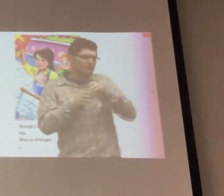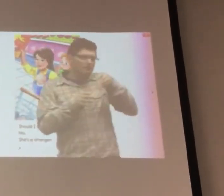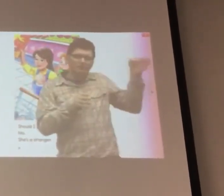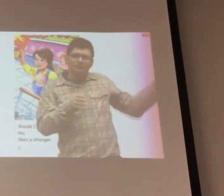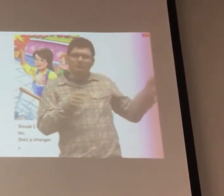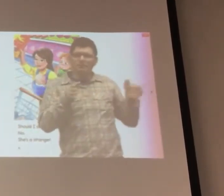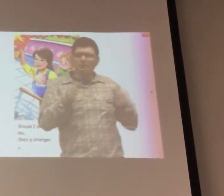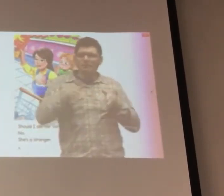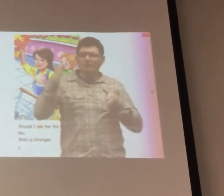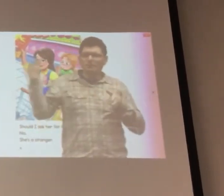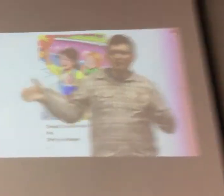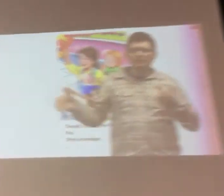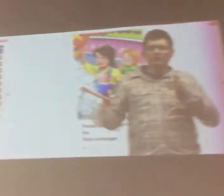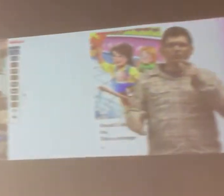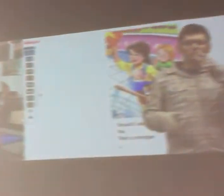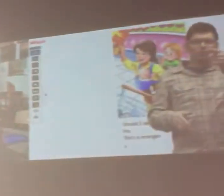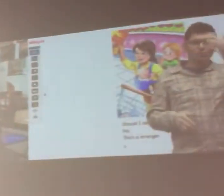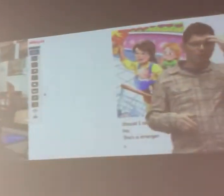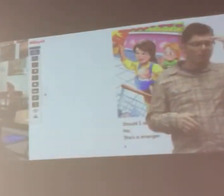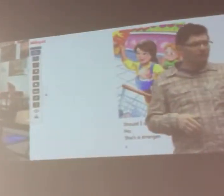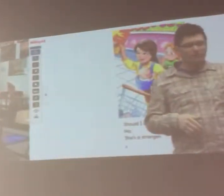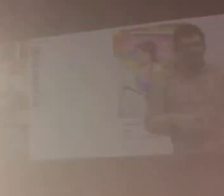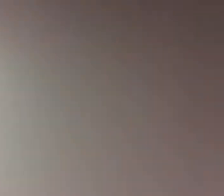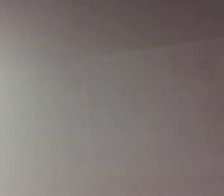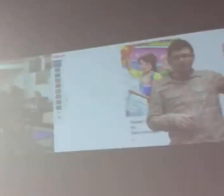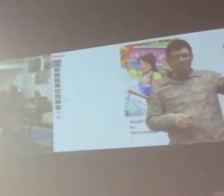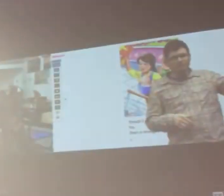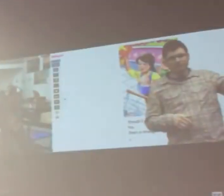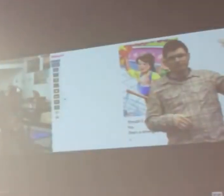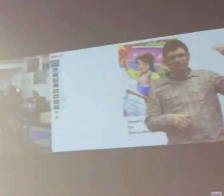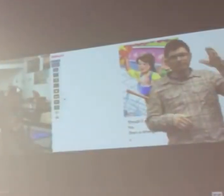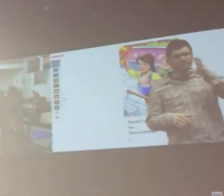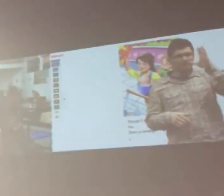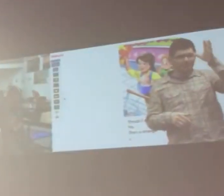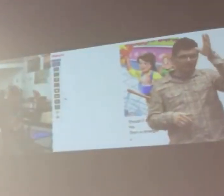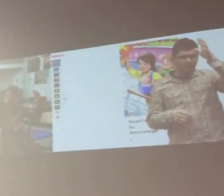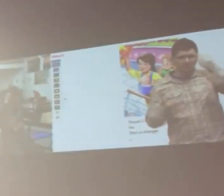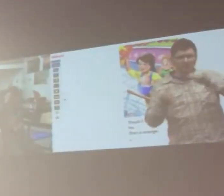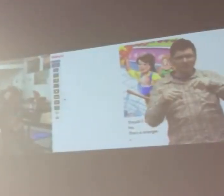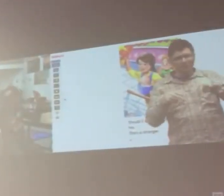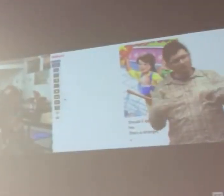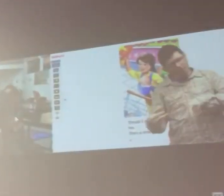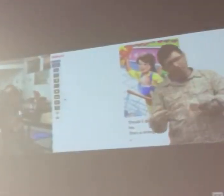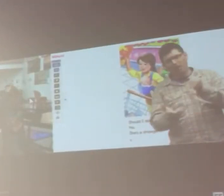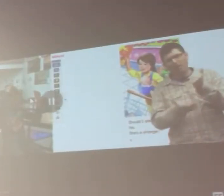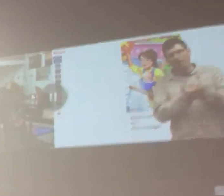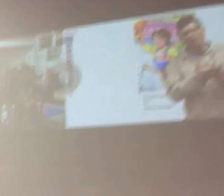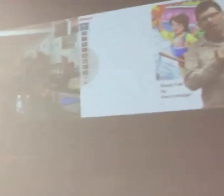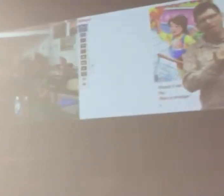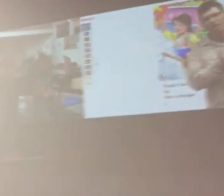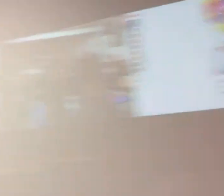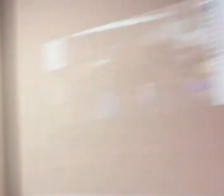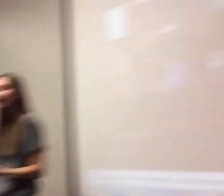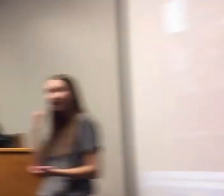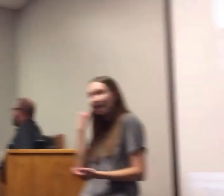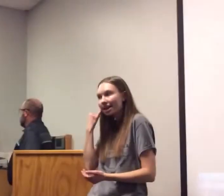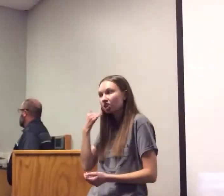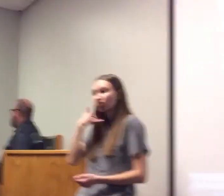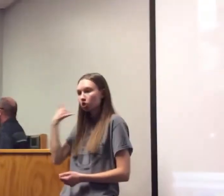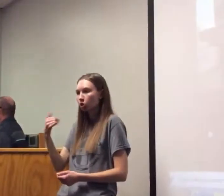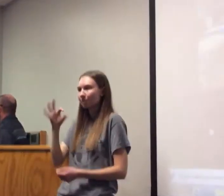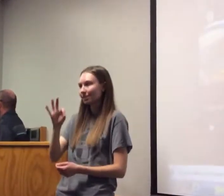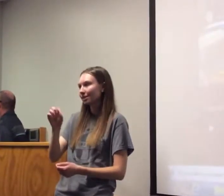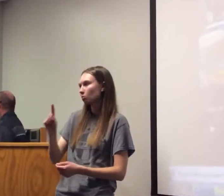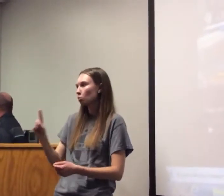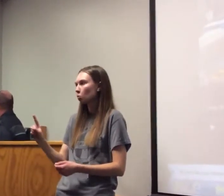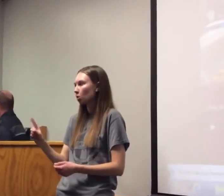That's good. So what he went on to explain was, what are you gonna say then? If you do call 911, what are